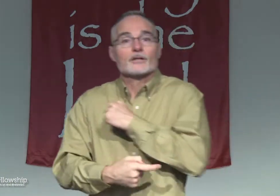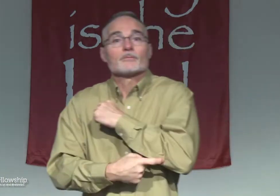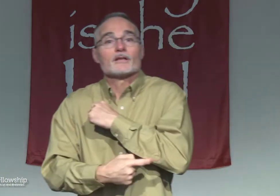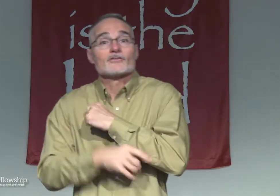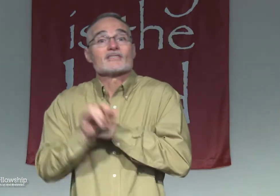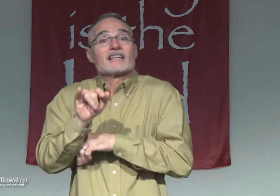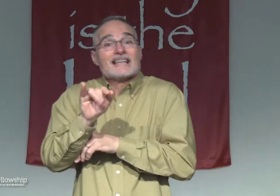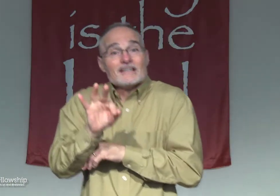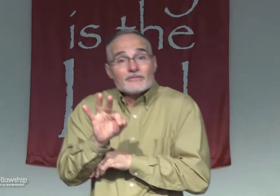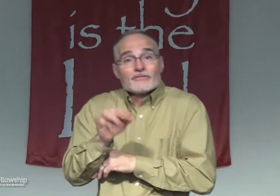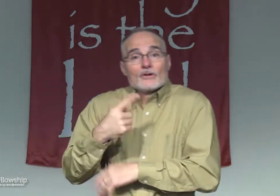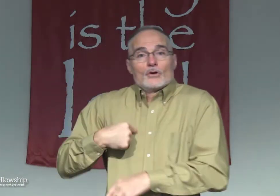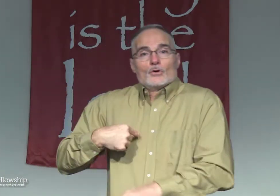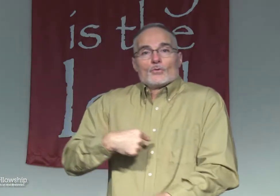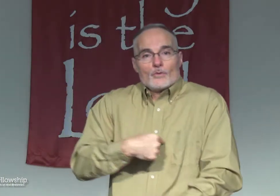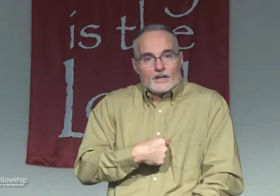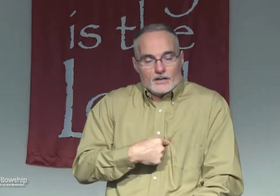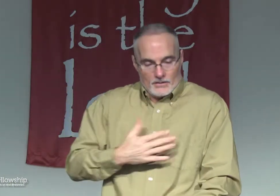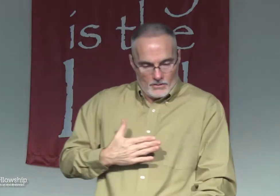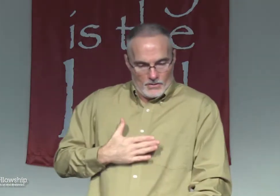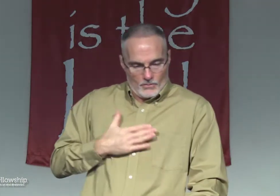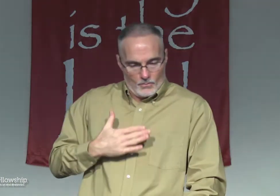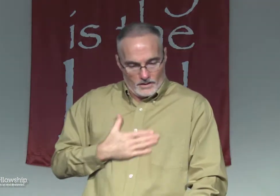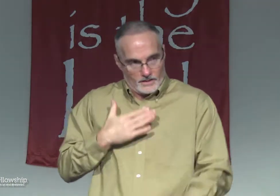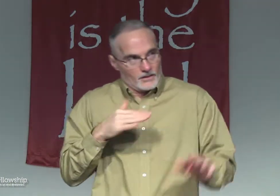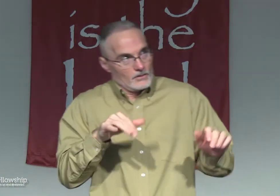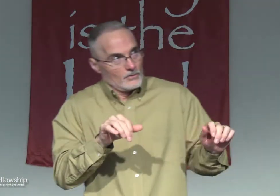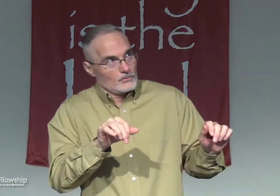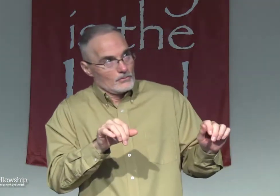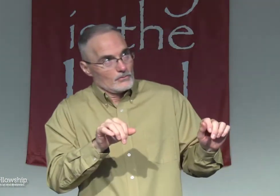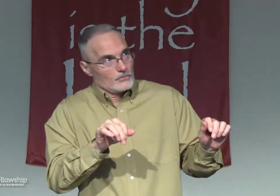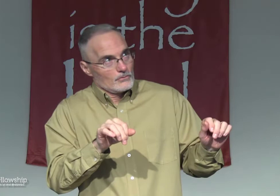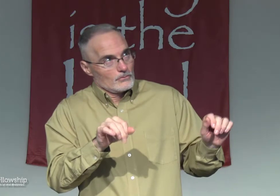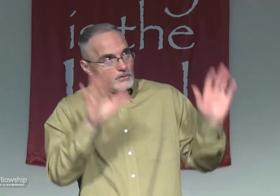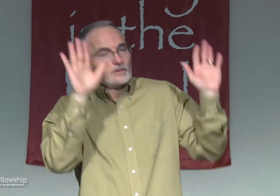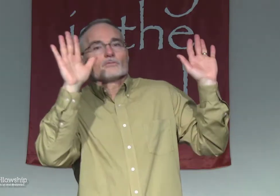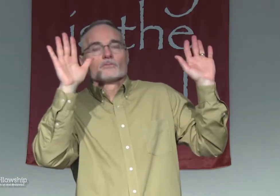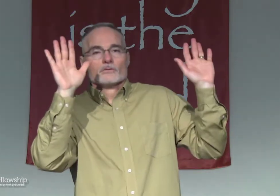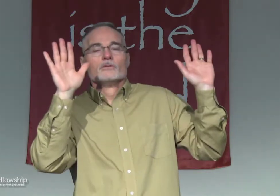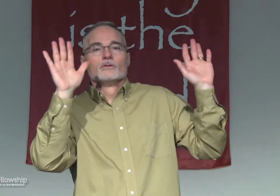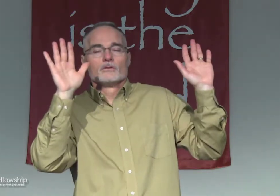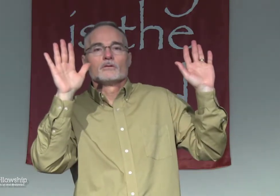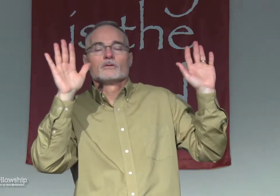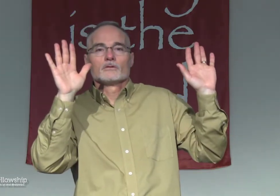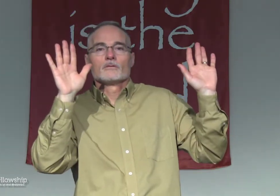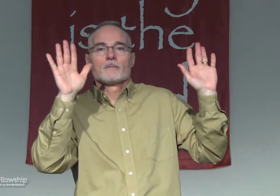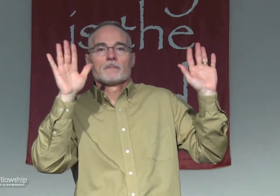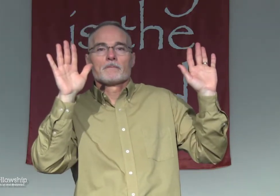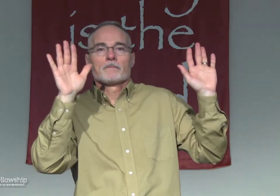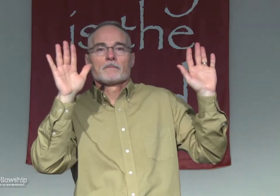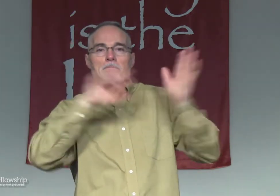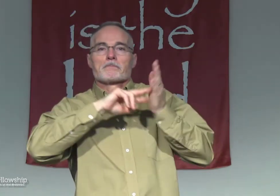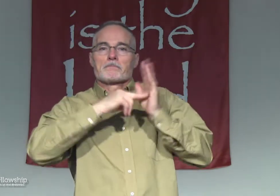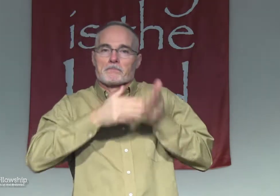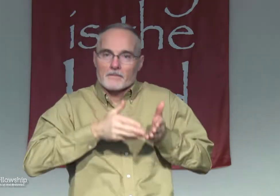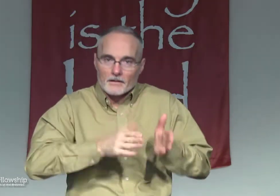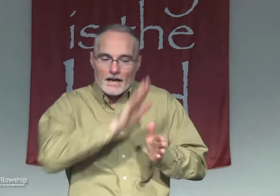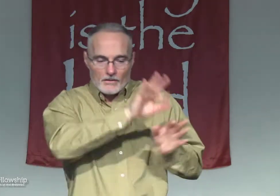because daily life is full of struggles and temptations. But if we are willing to